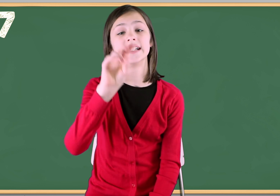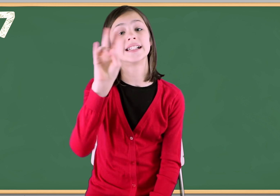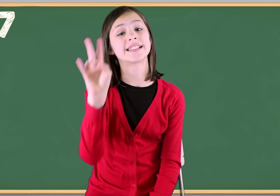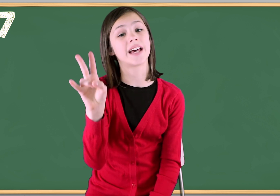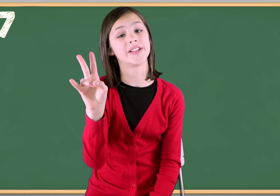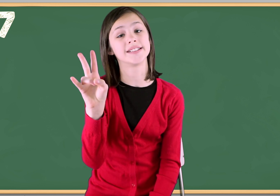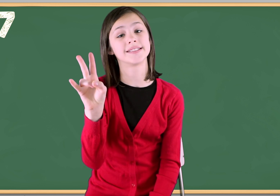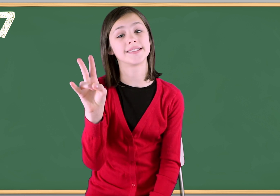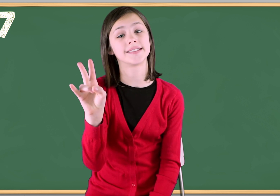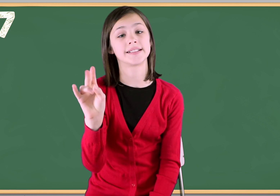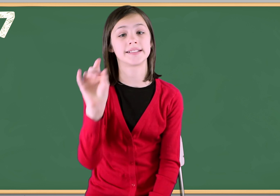87,